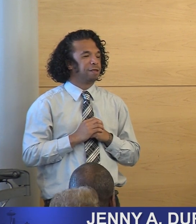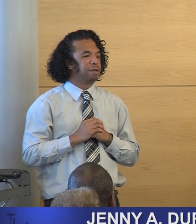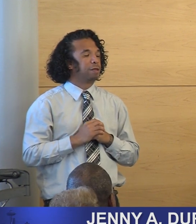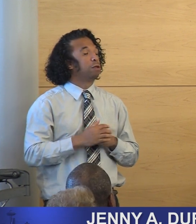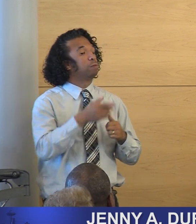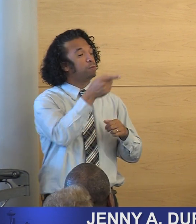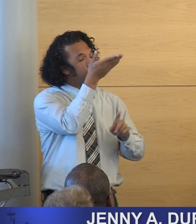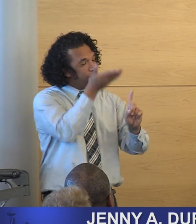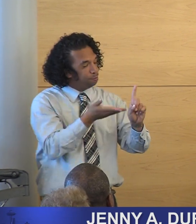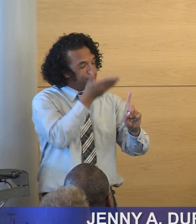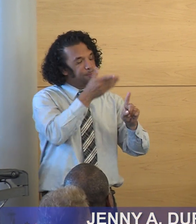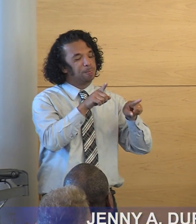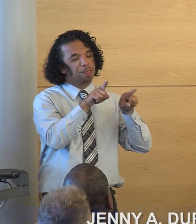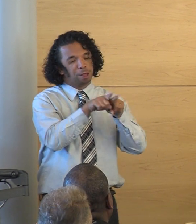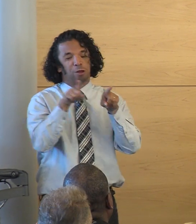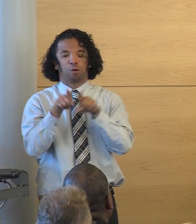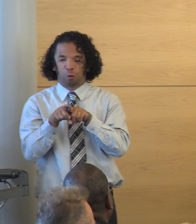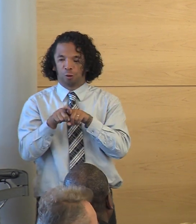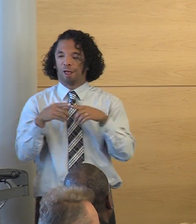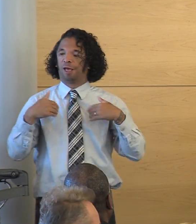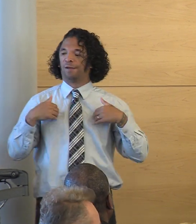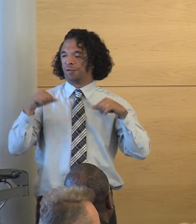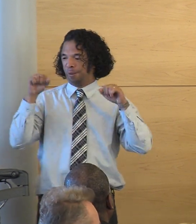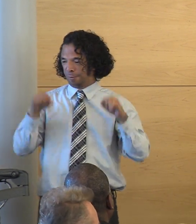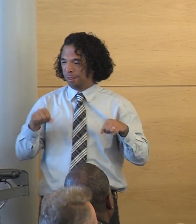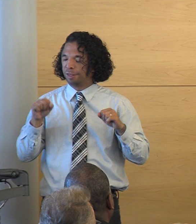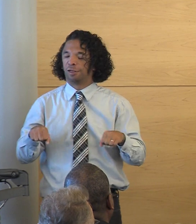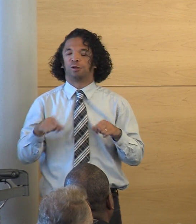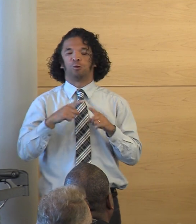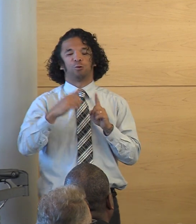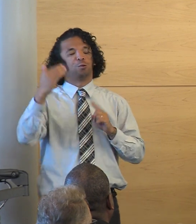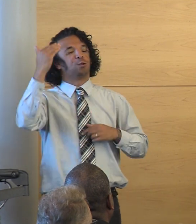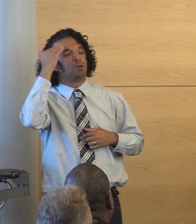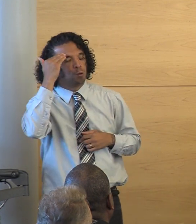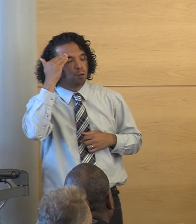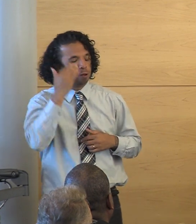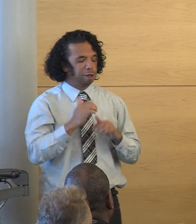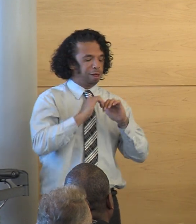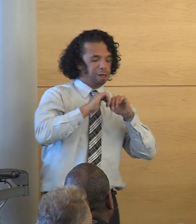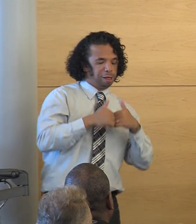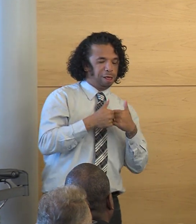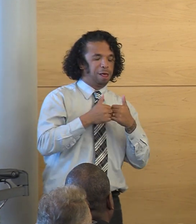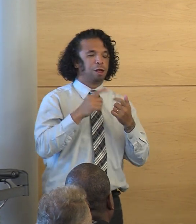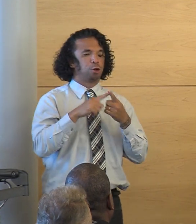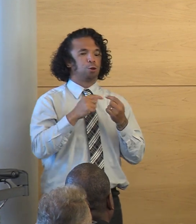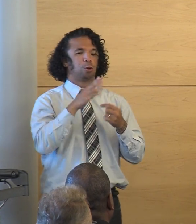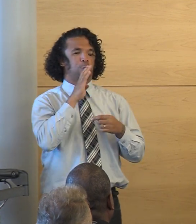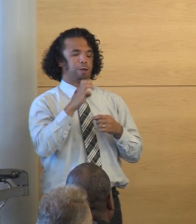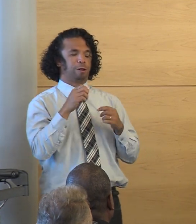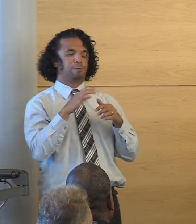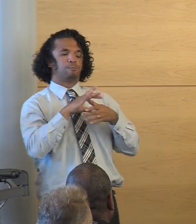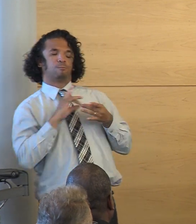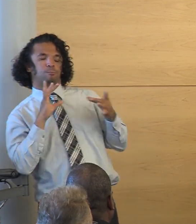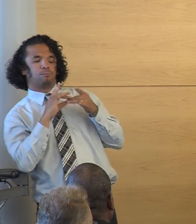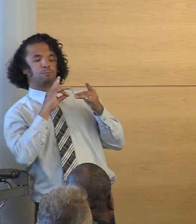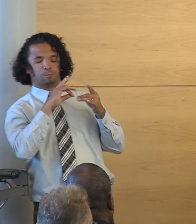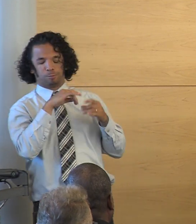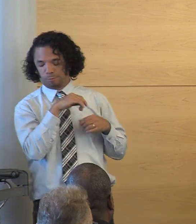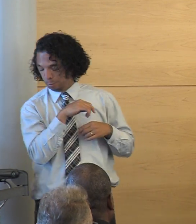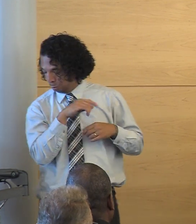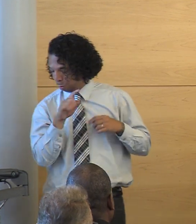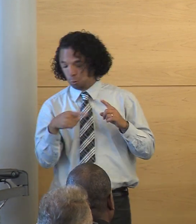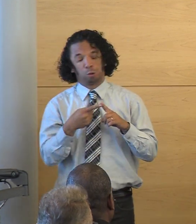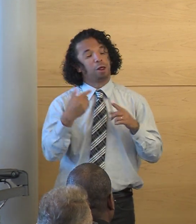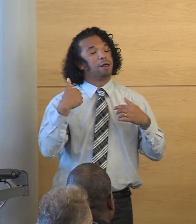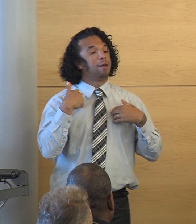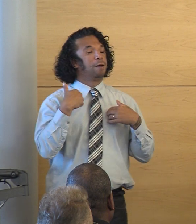She also has the ability to know how and when to be unyielding. When the police officer's job